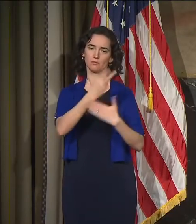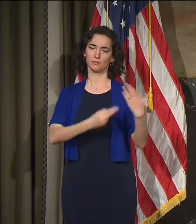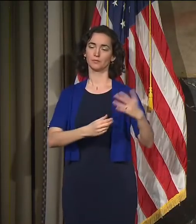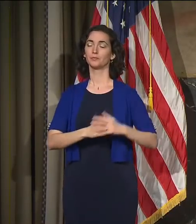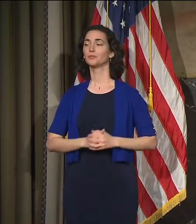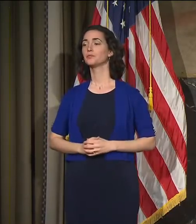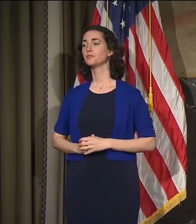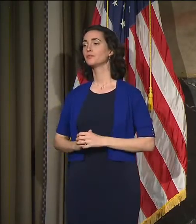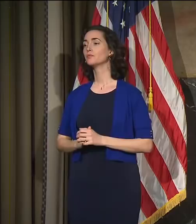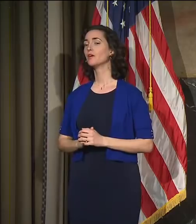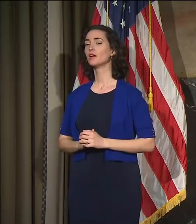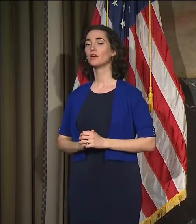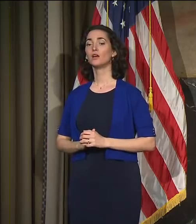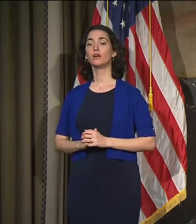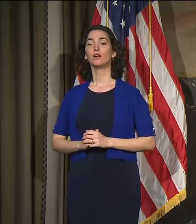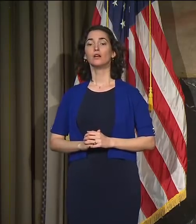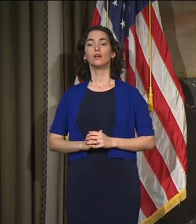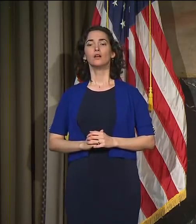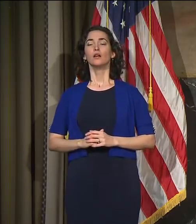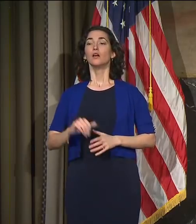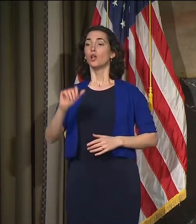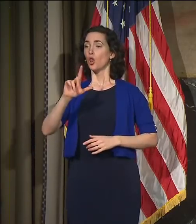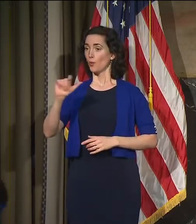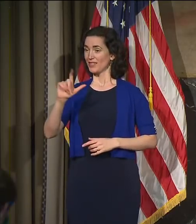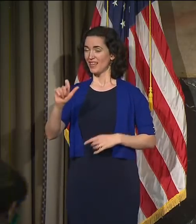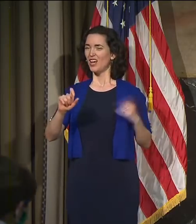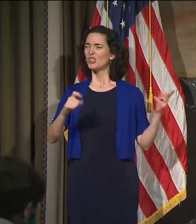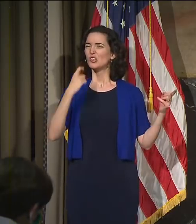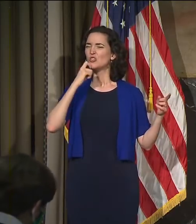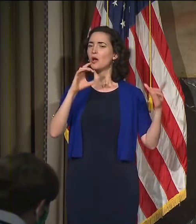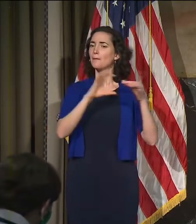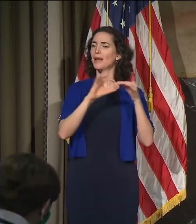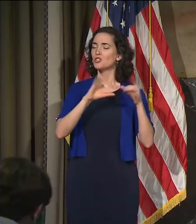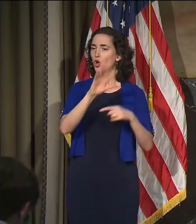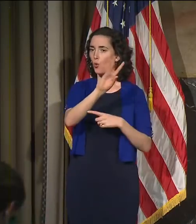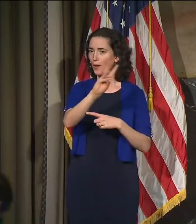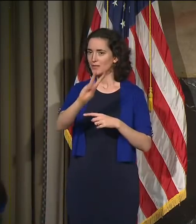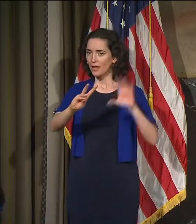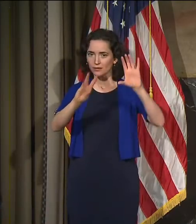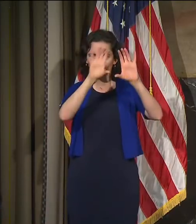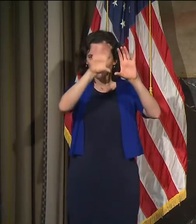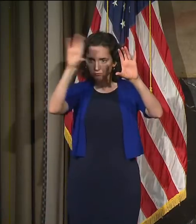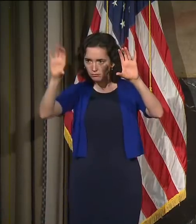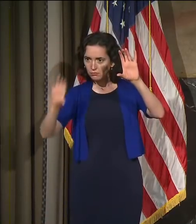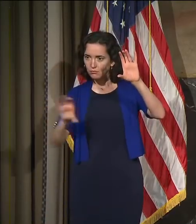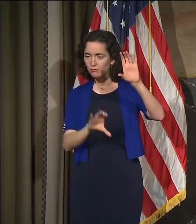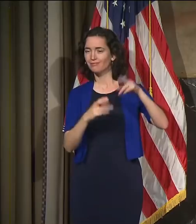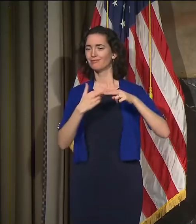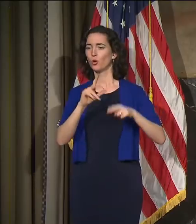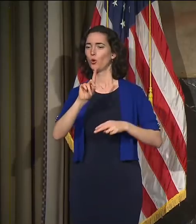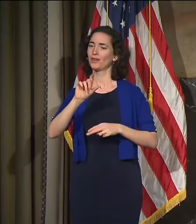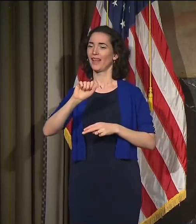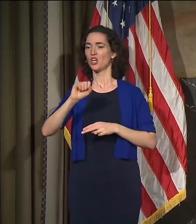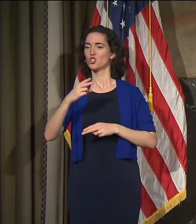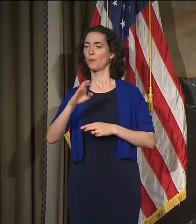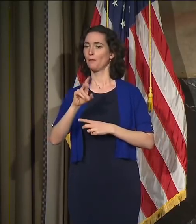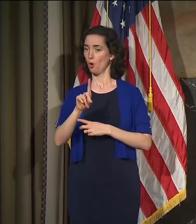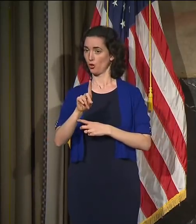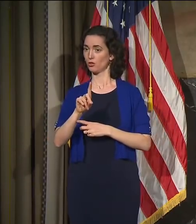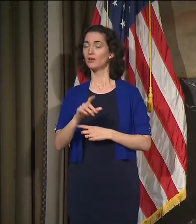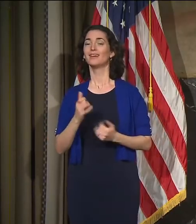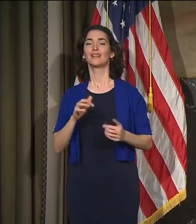In Louisiana, I believe it's on the dashboard that you just mentioned, now that we've added some vaccinations, we're